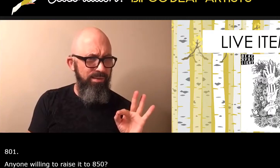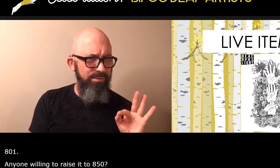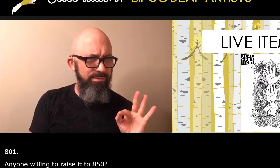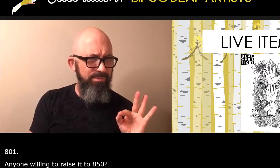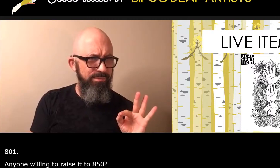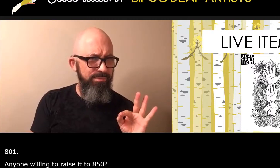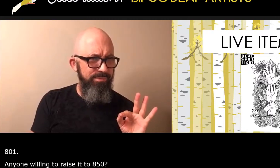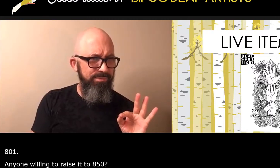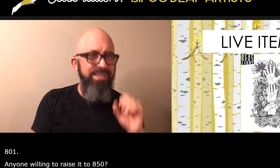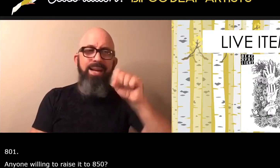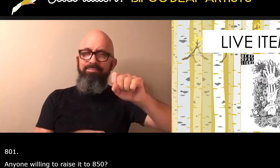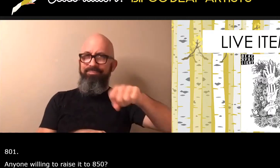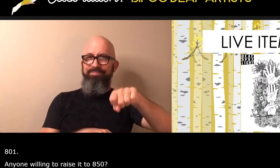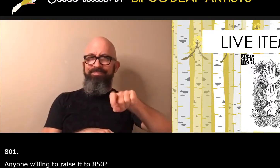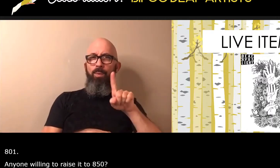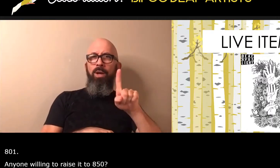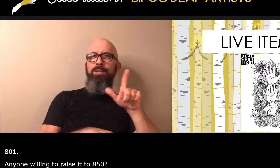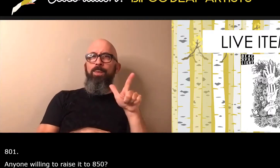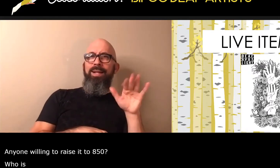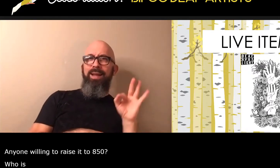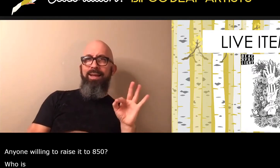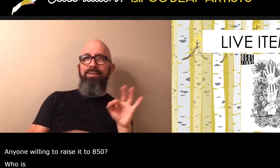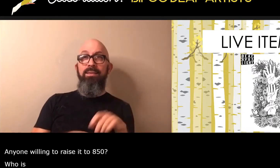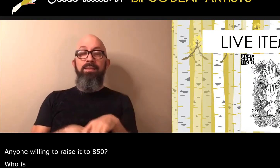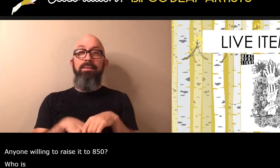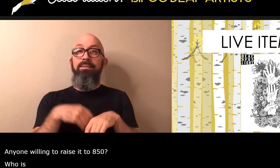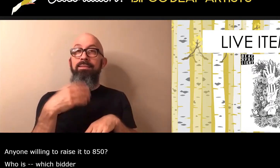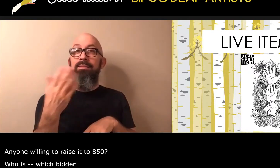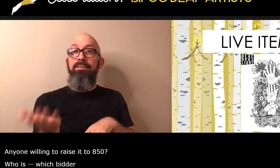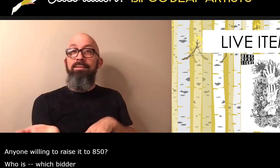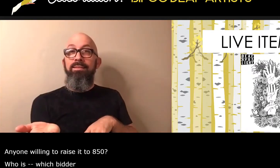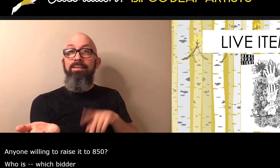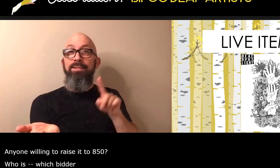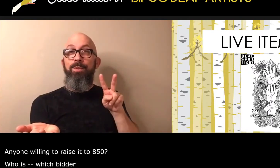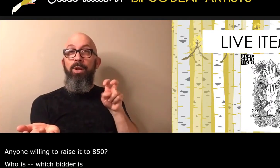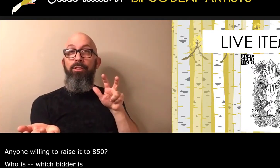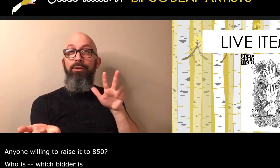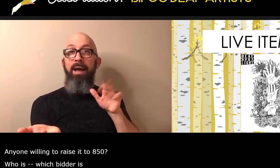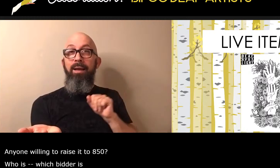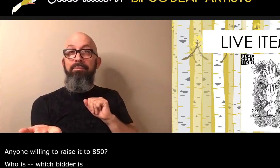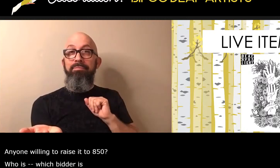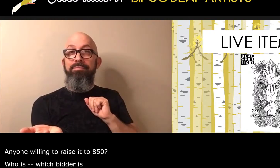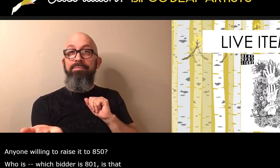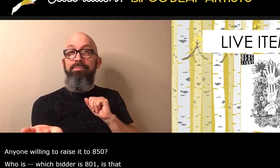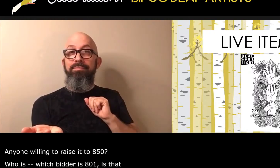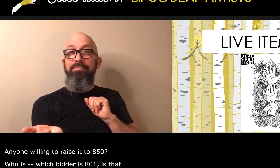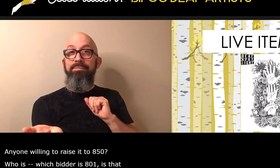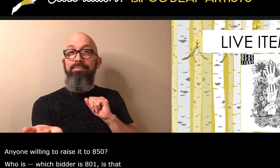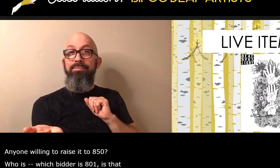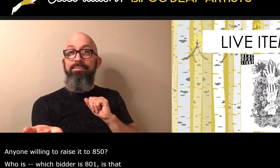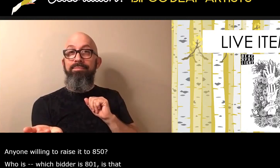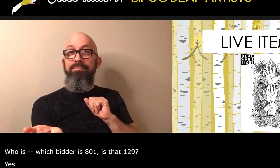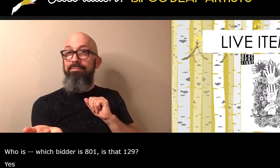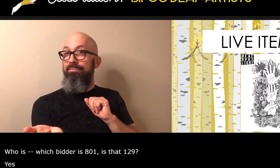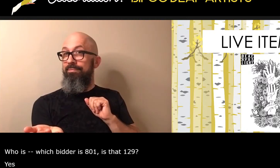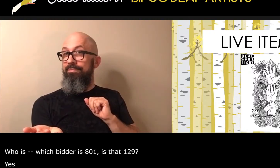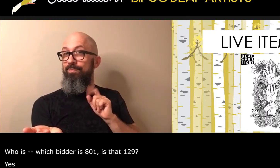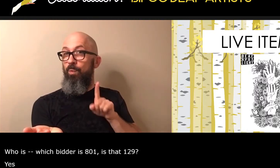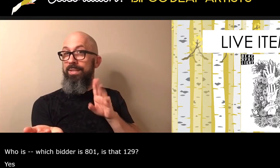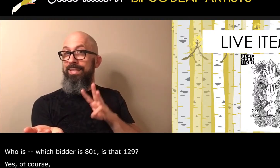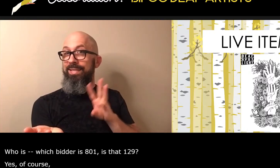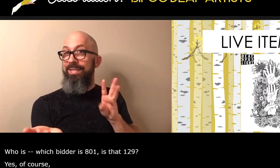Which bidder is 801? Is that 129? Yes, of course, 129. So